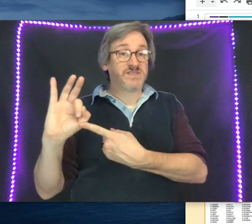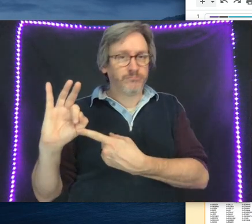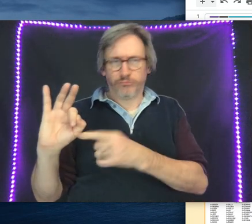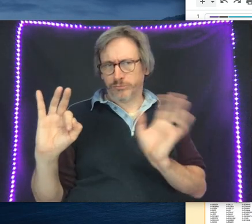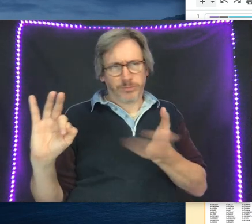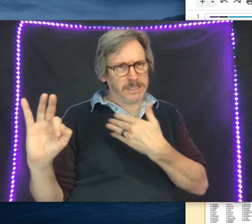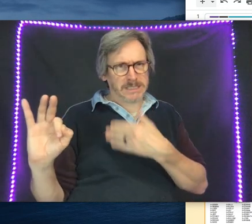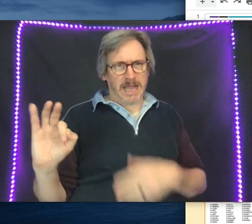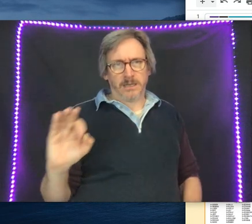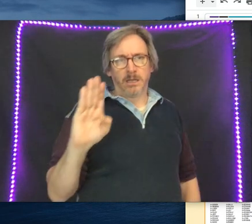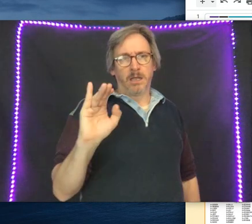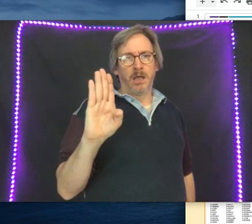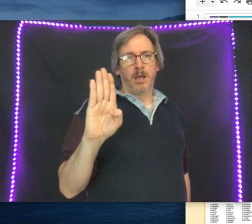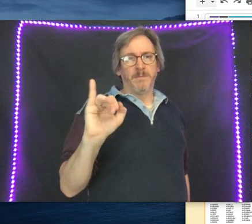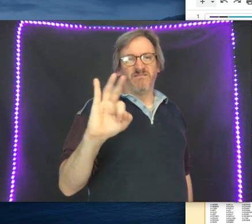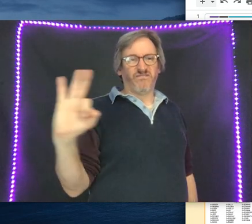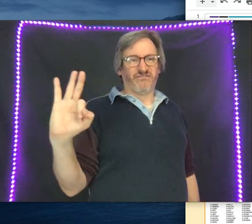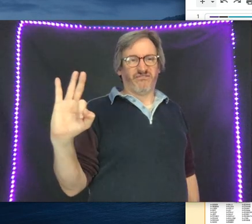F's can slide